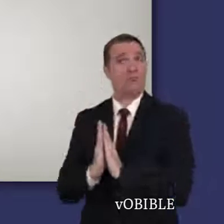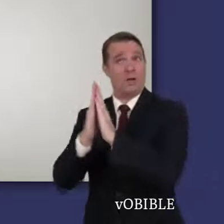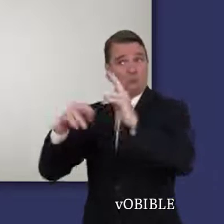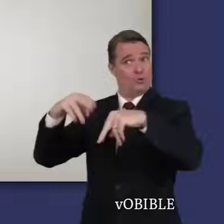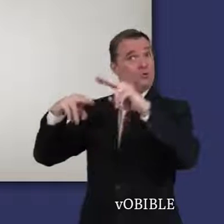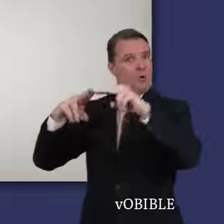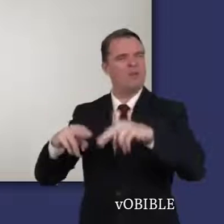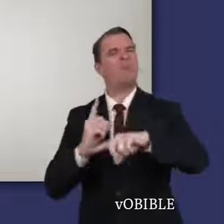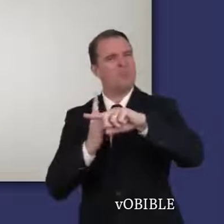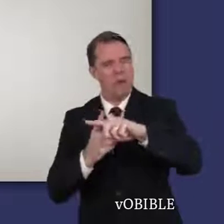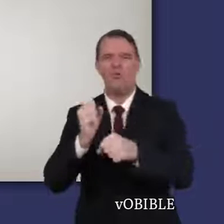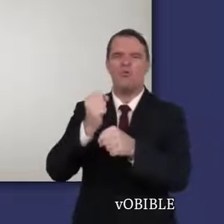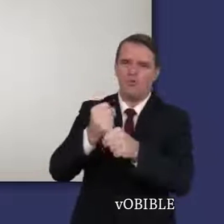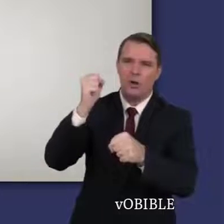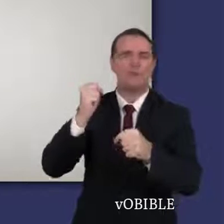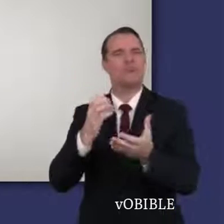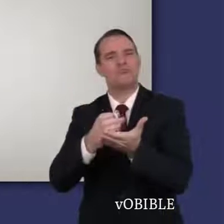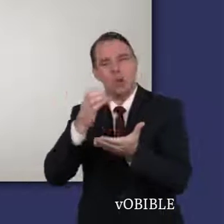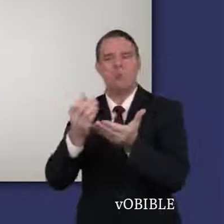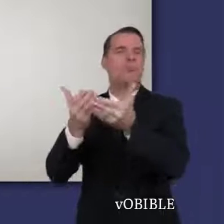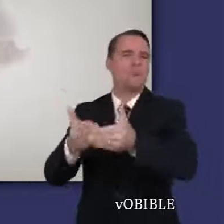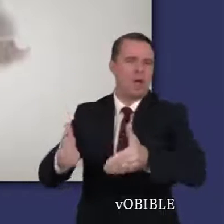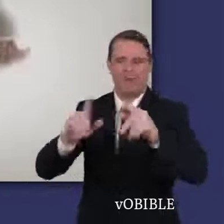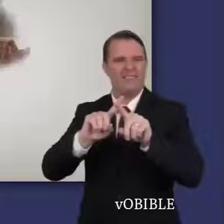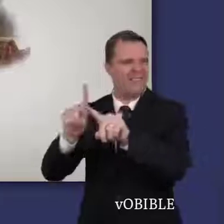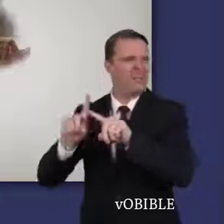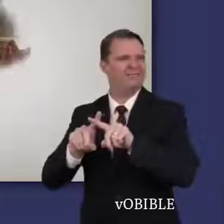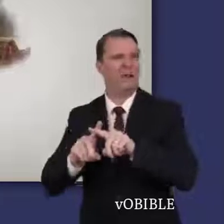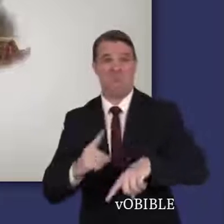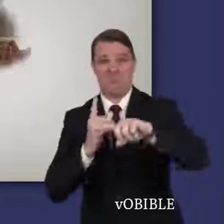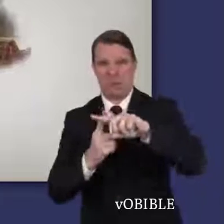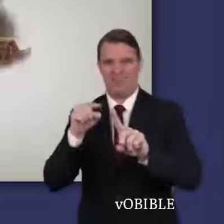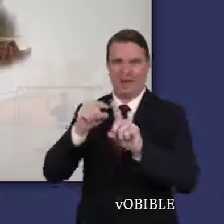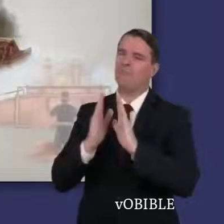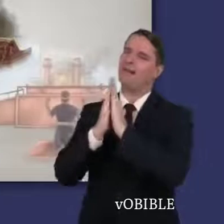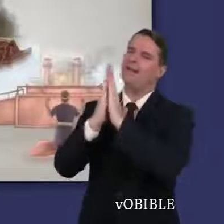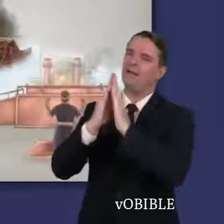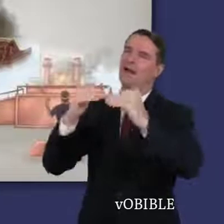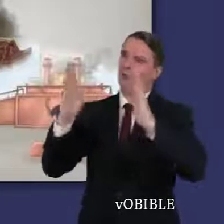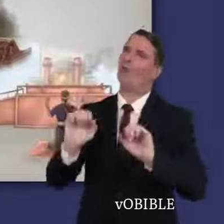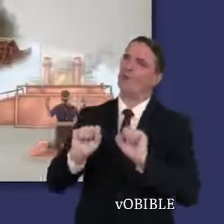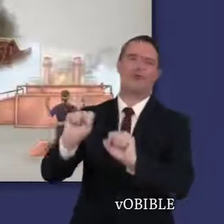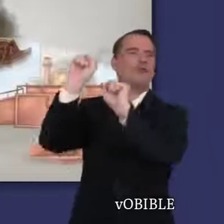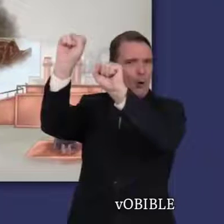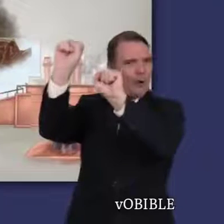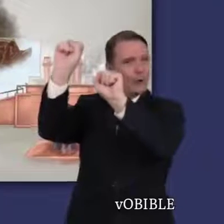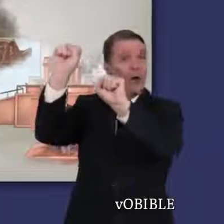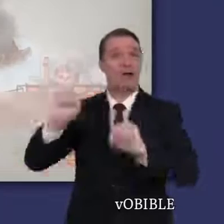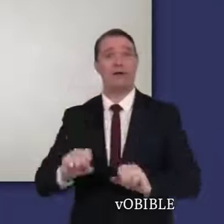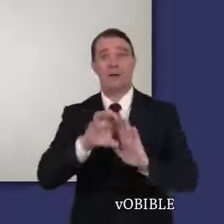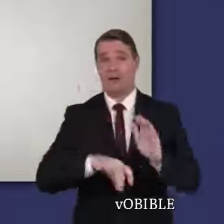Chapters 5 through 8 discuss the construction of the temple, the making of its utensils, and Solomon's dedication